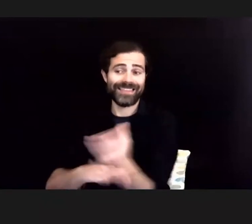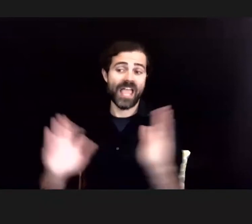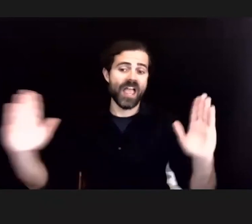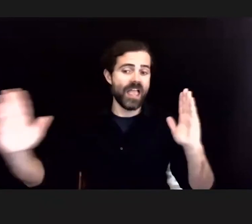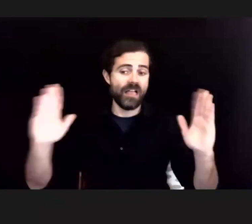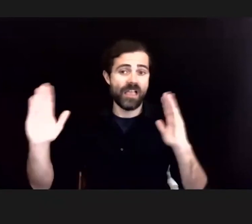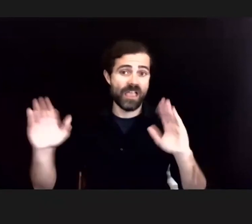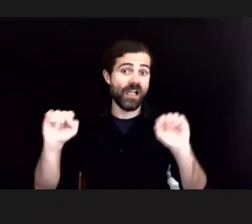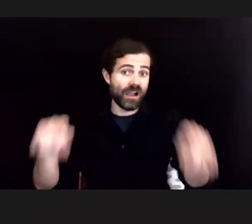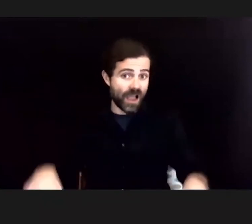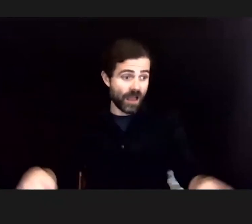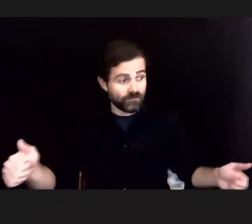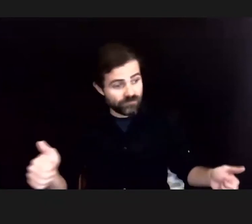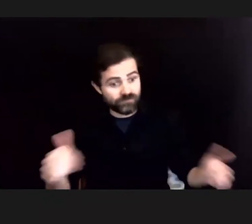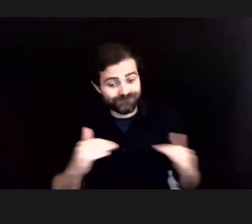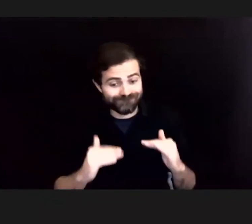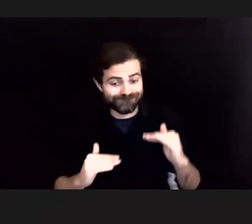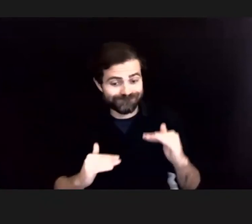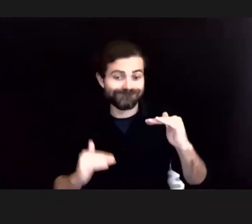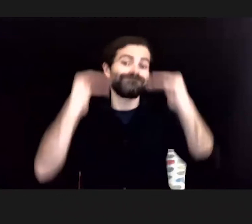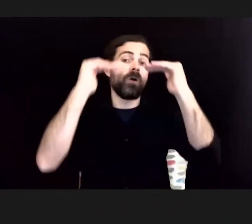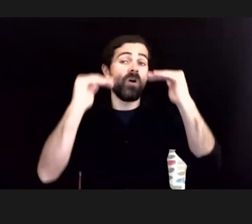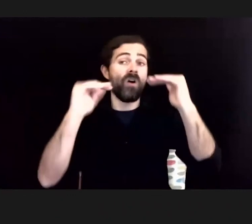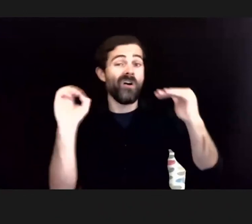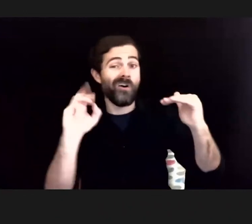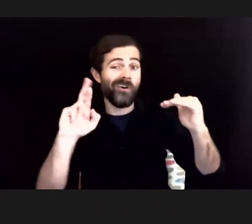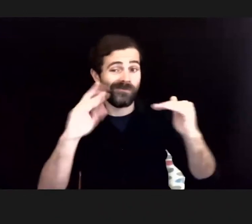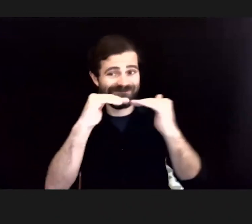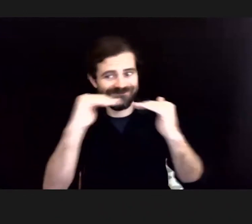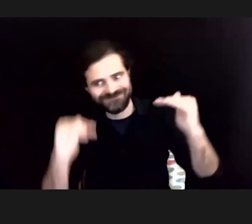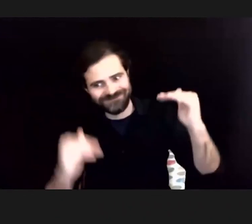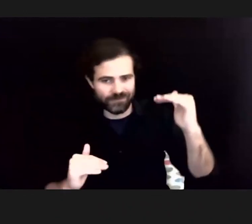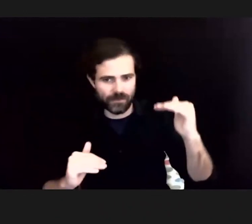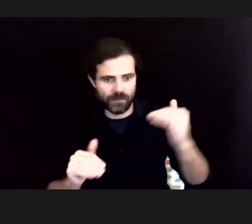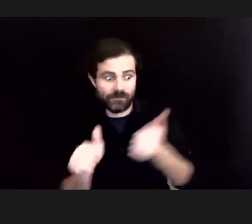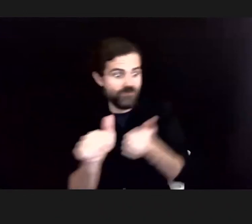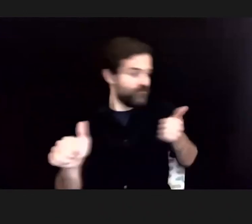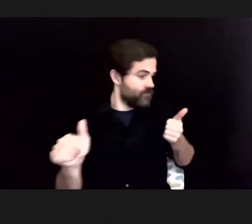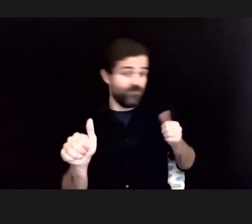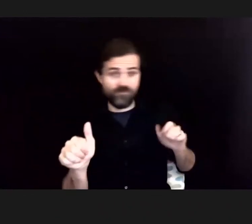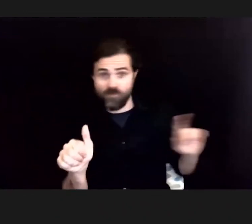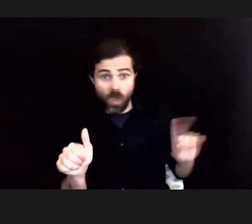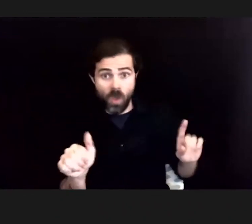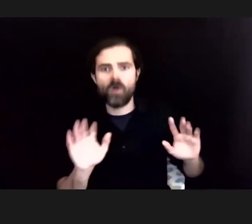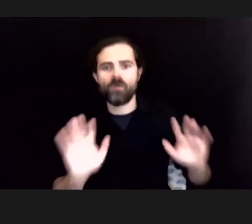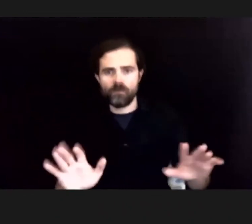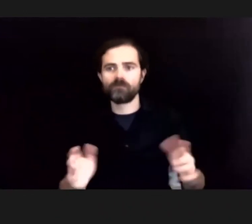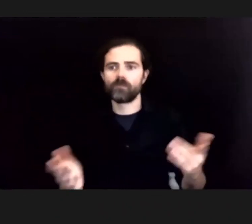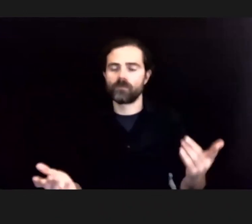technological development that leaves no one behind could lead to more sustainable communities, as before was being